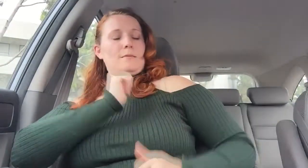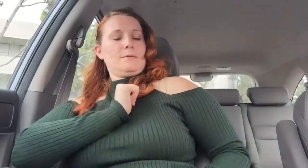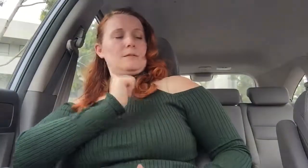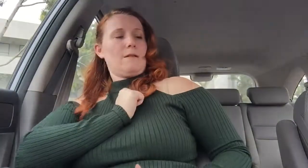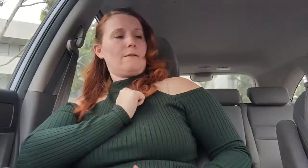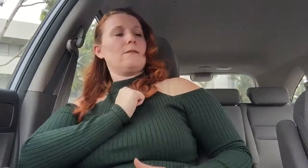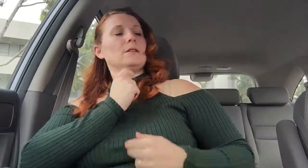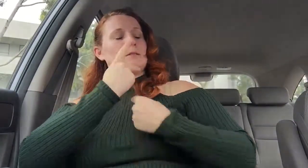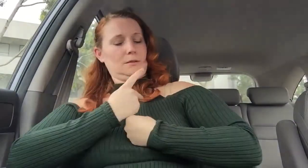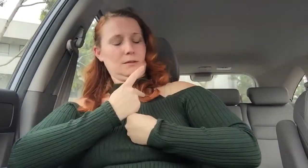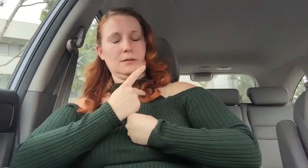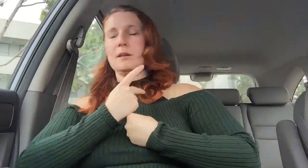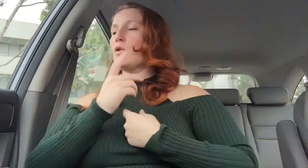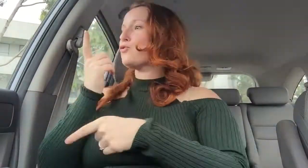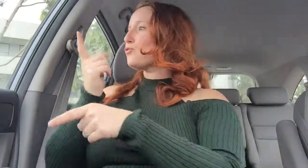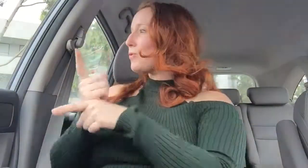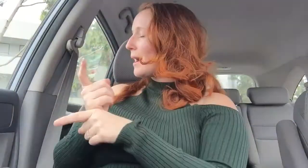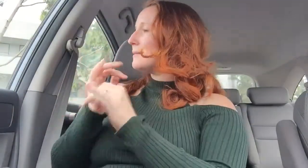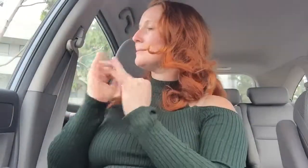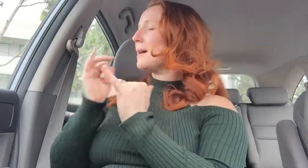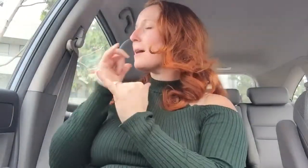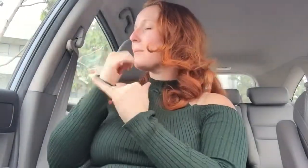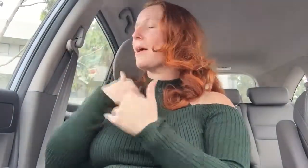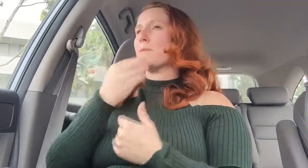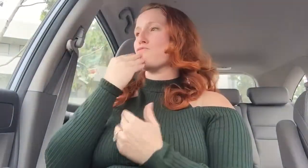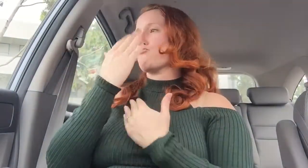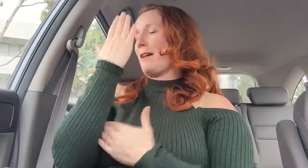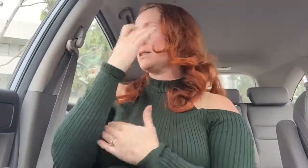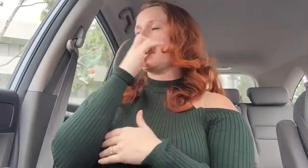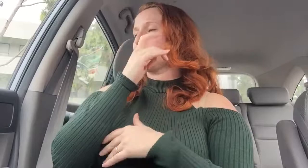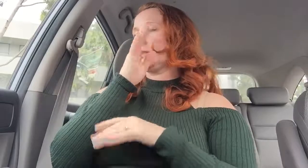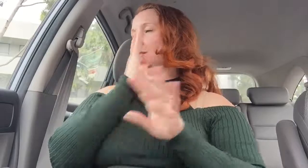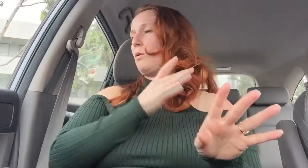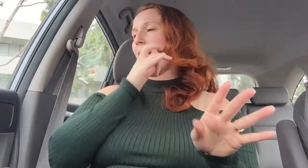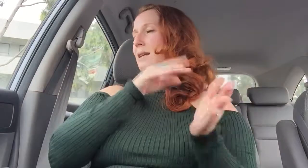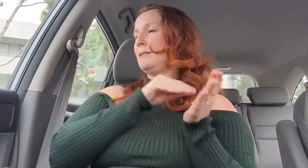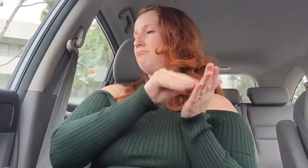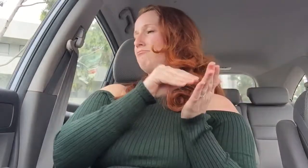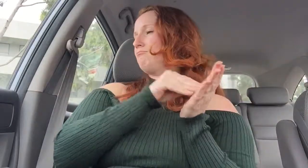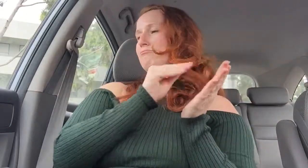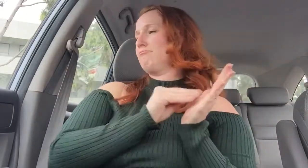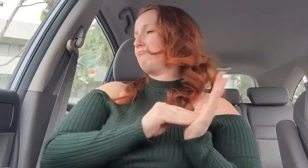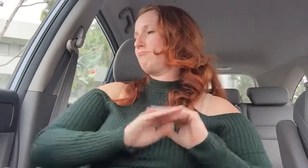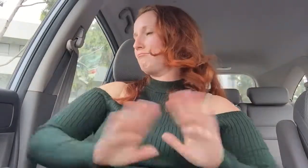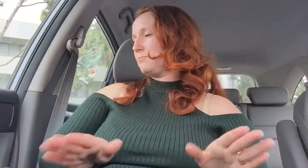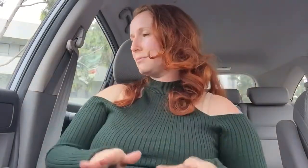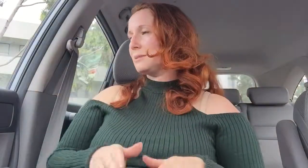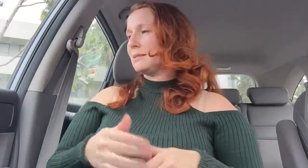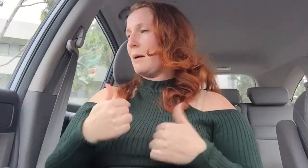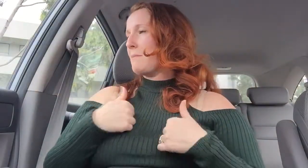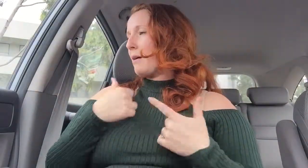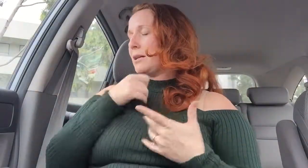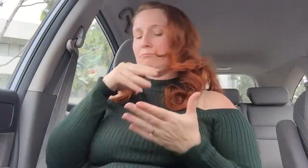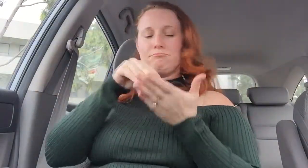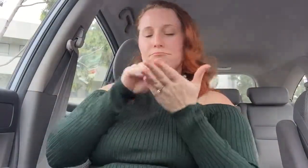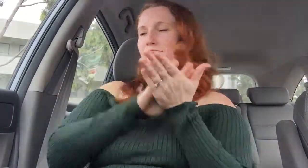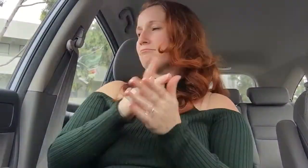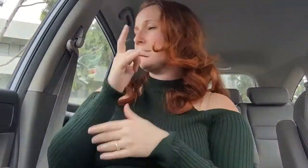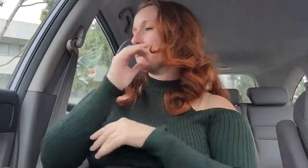just not going to track breakfast, and that was like a month of just not tracking breakfast. Yeah. And it's like, totally. I'm not going to track lunch, baby step it. And